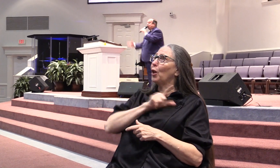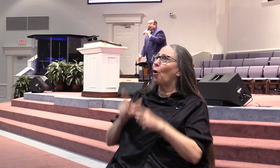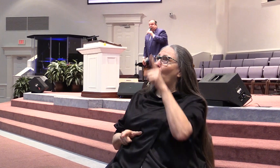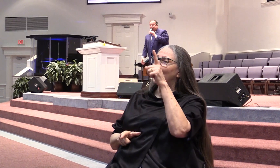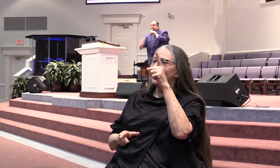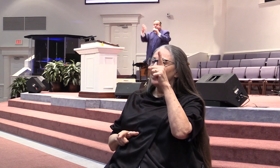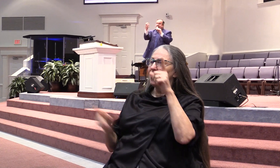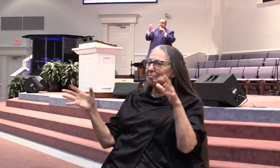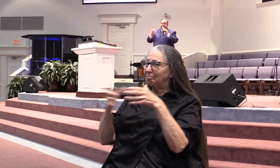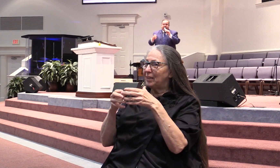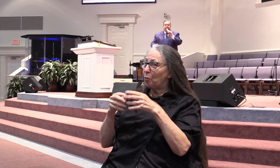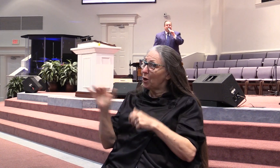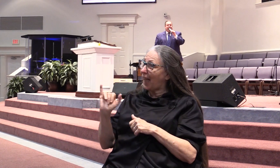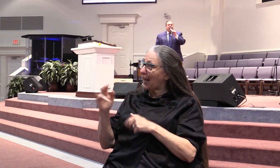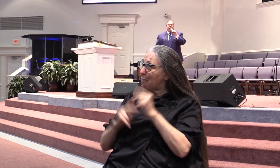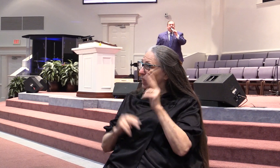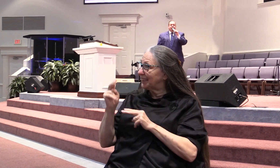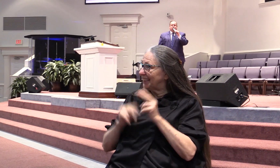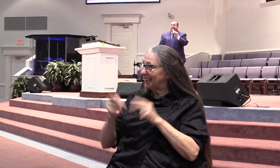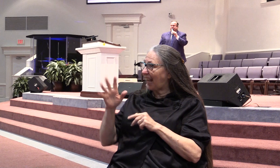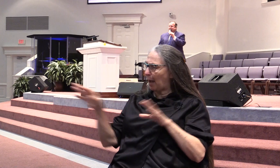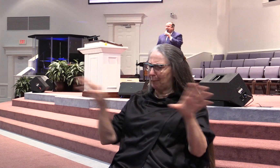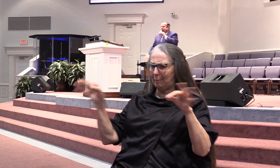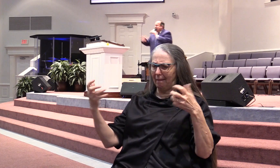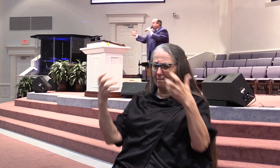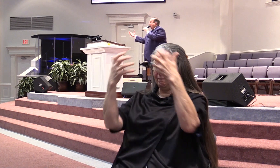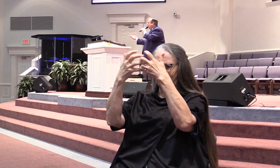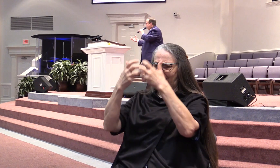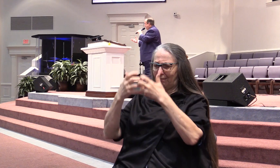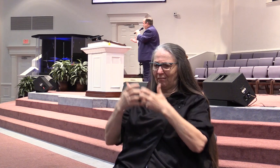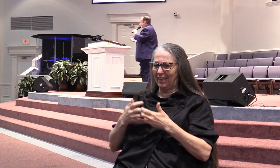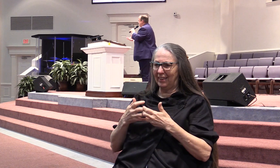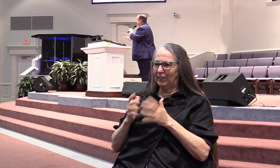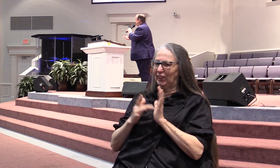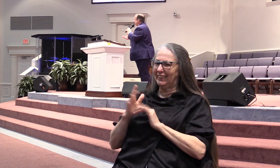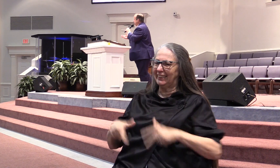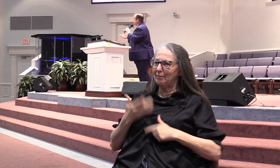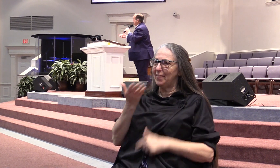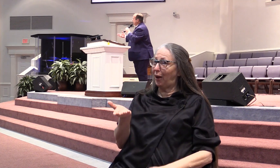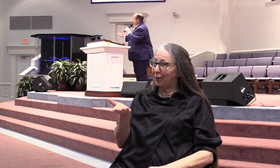are collectively a building that God has crafted, that He dwells in.